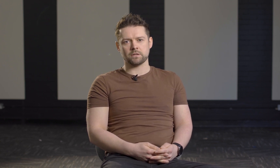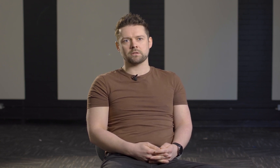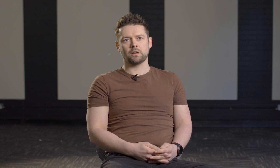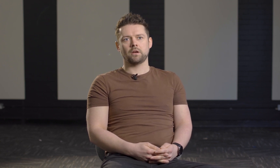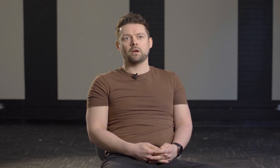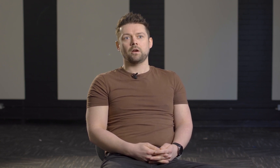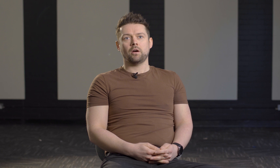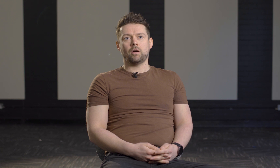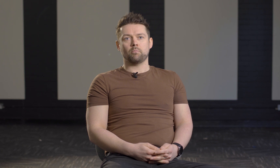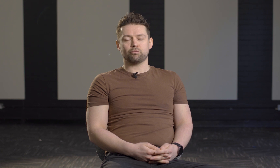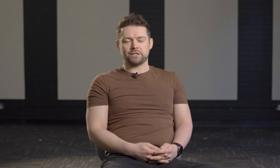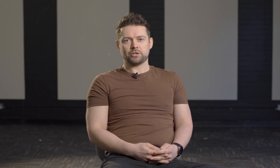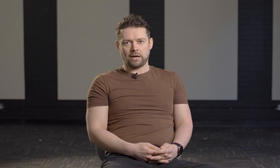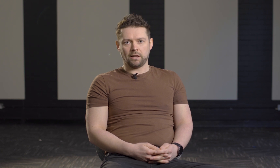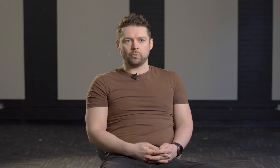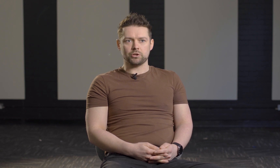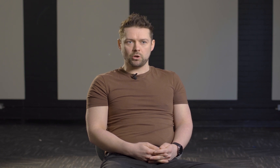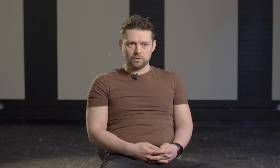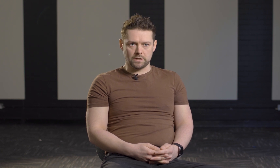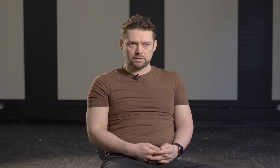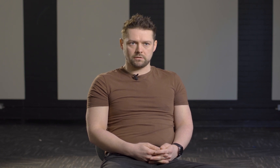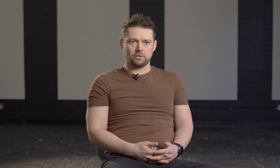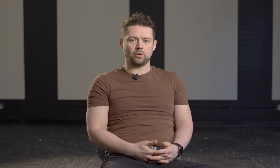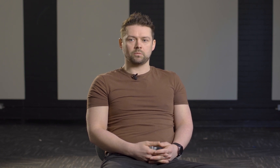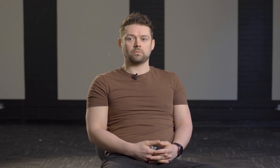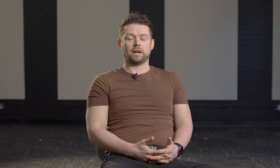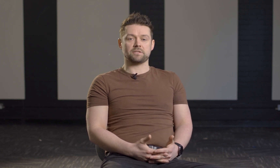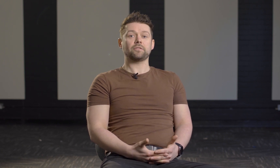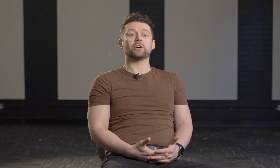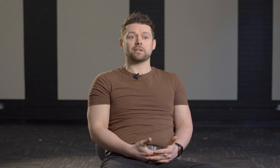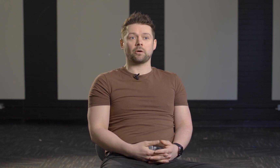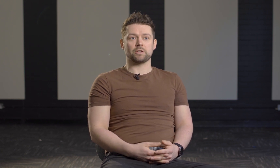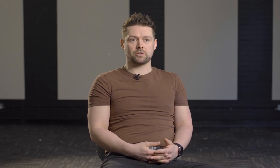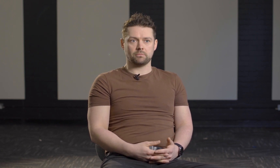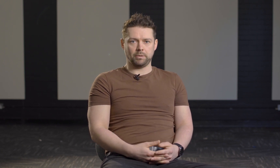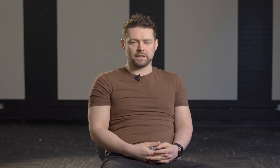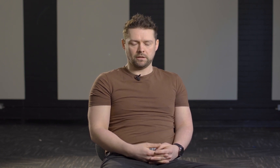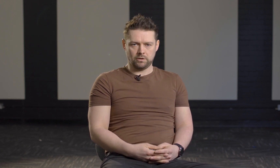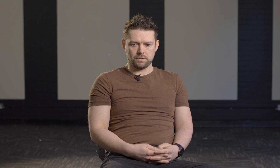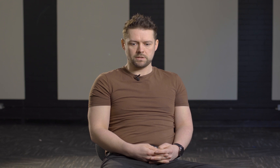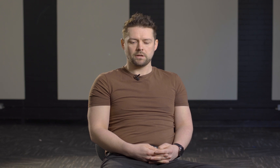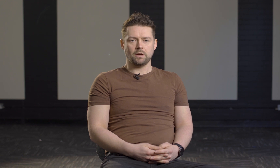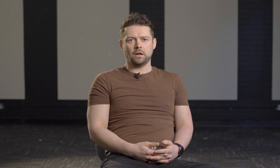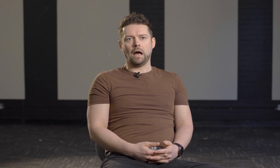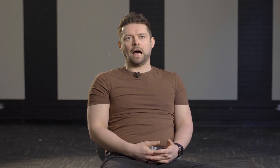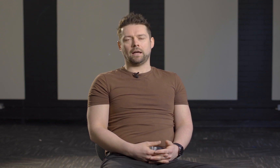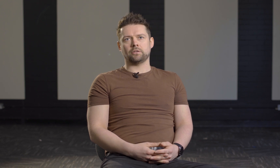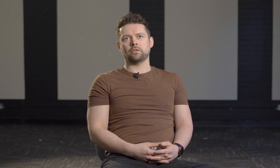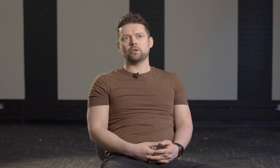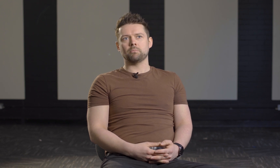70,000 British Sign Language users, who that is first language BSL users, and the numbers